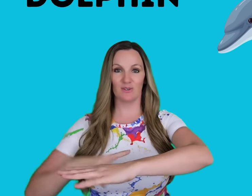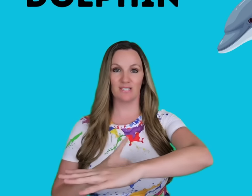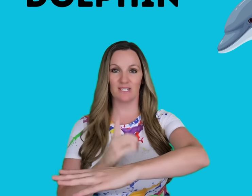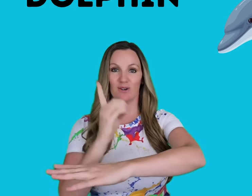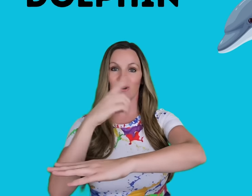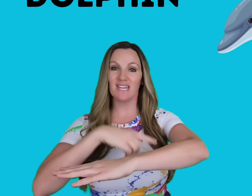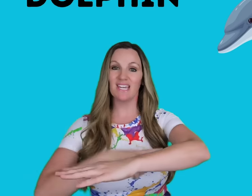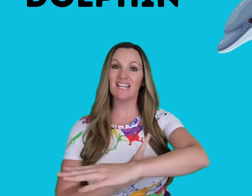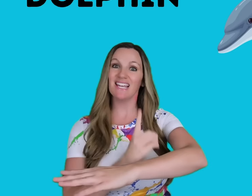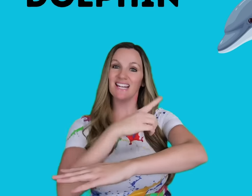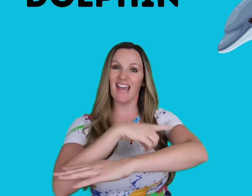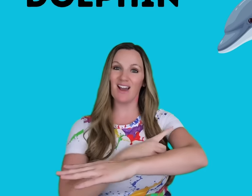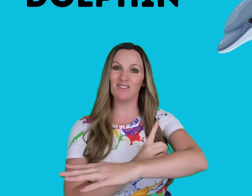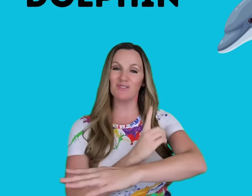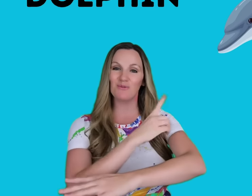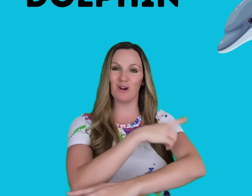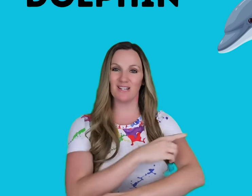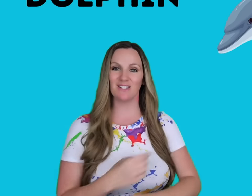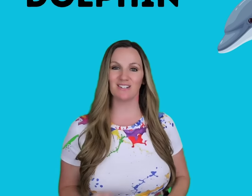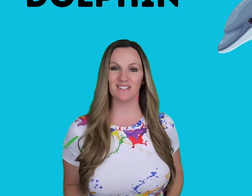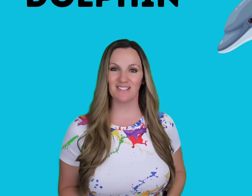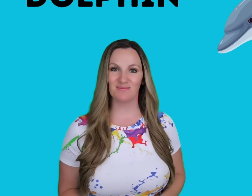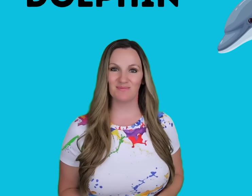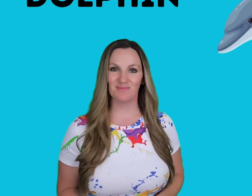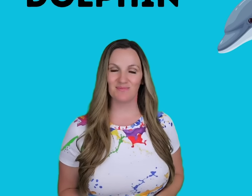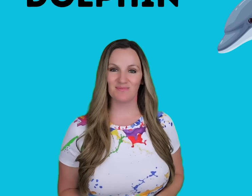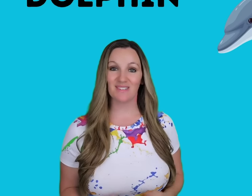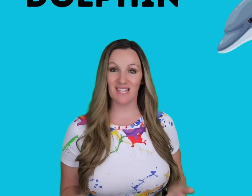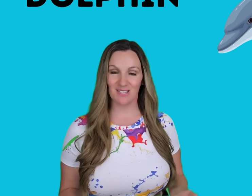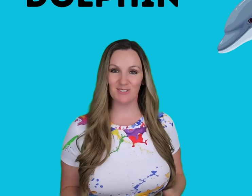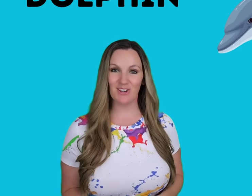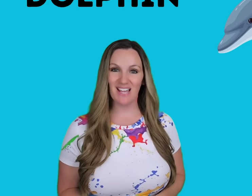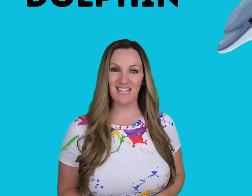go in and out of the water. Can you try it?